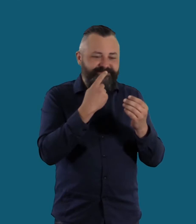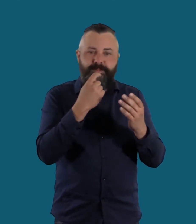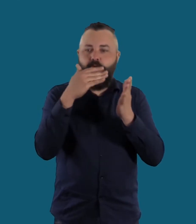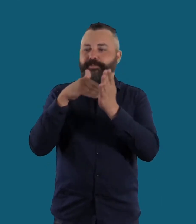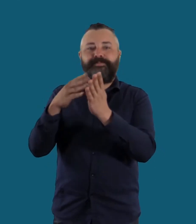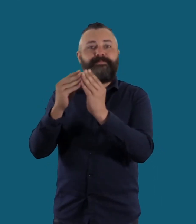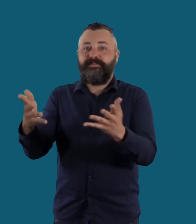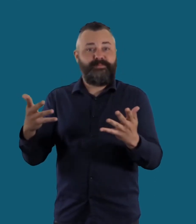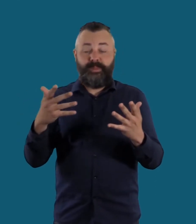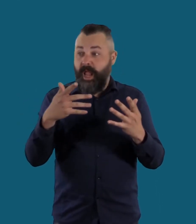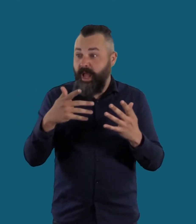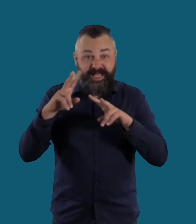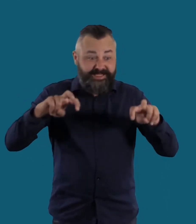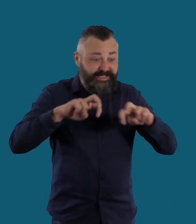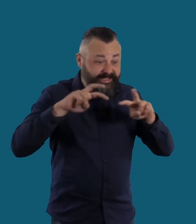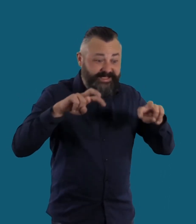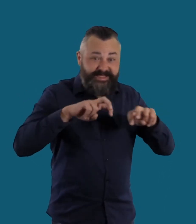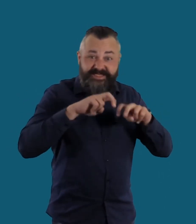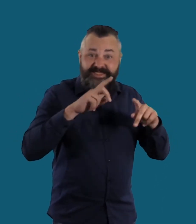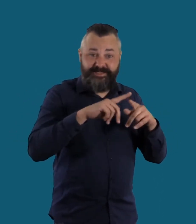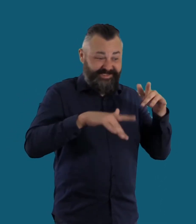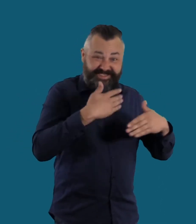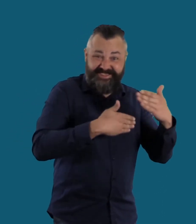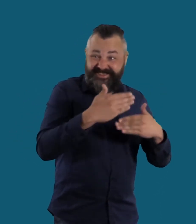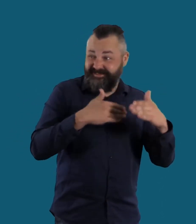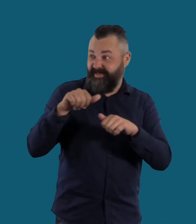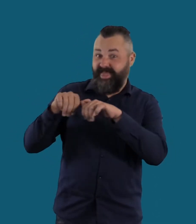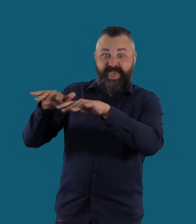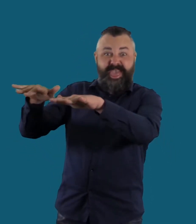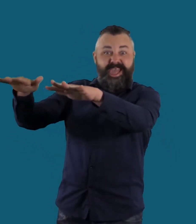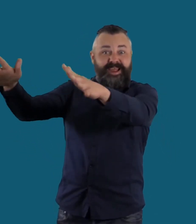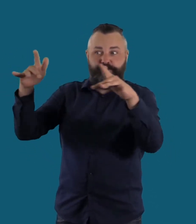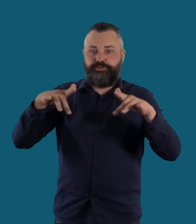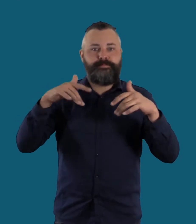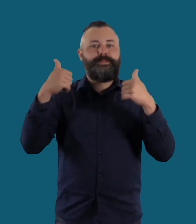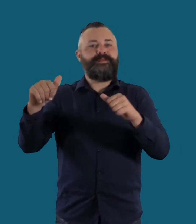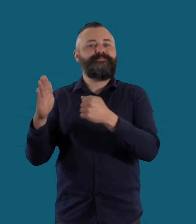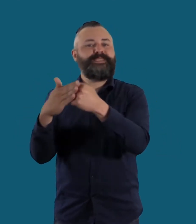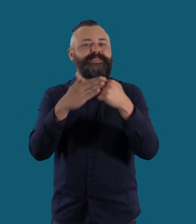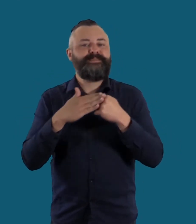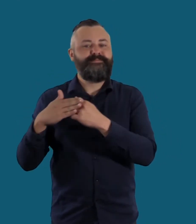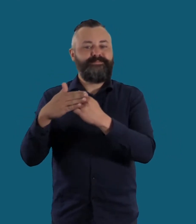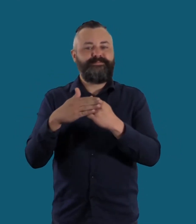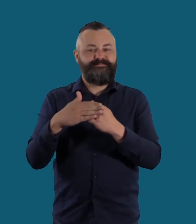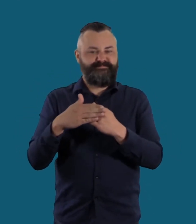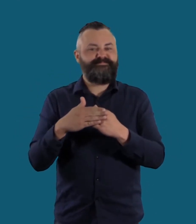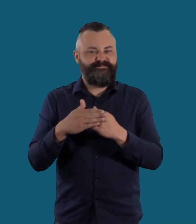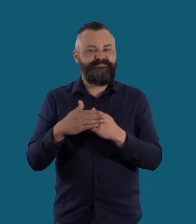outbreak. During the onset of a pandemic, usually research is conducted in order to find a cure, i.e. a vaccination.